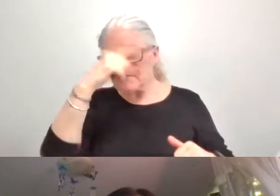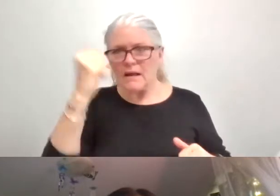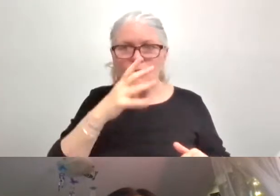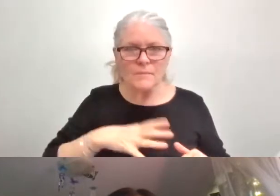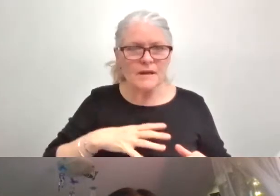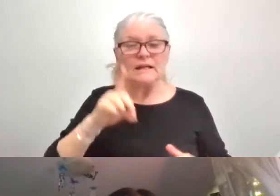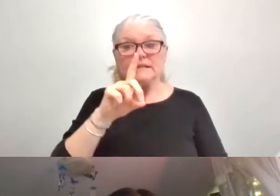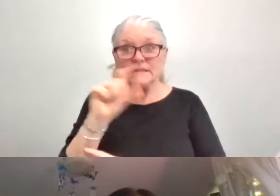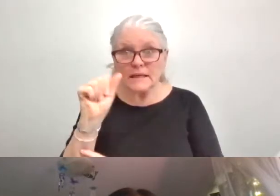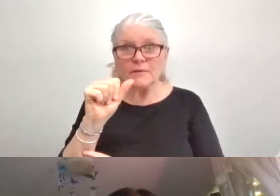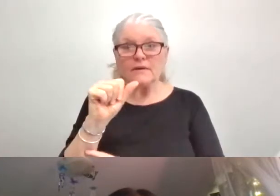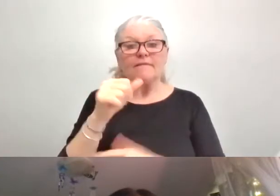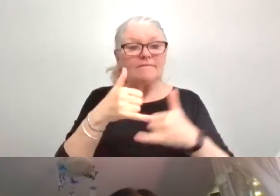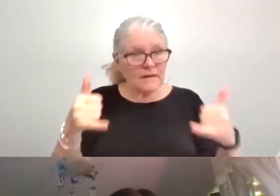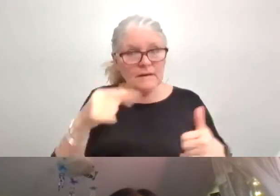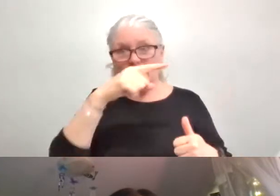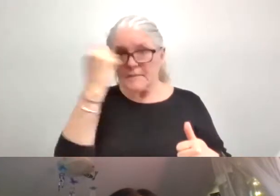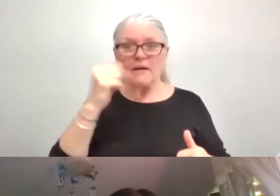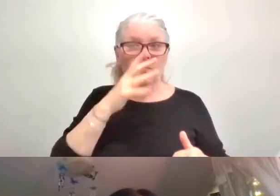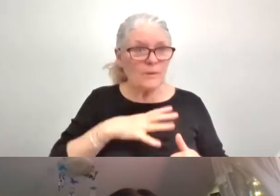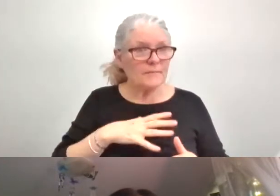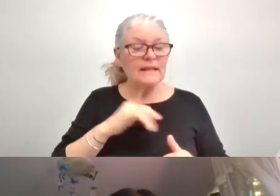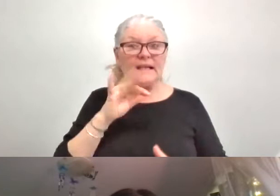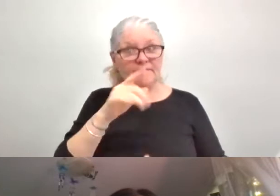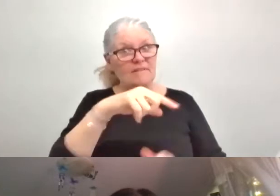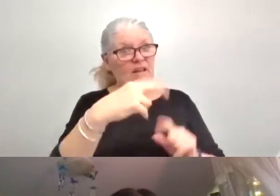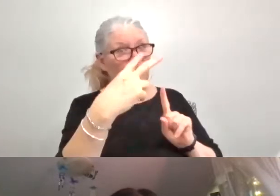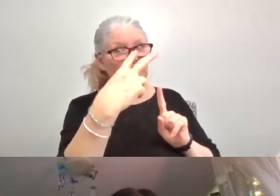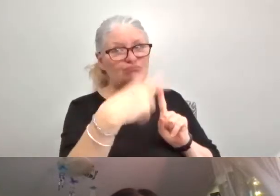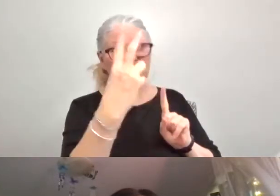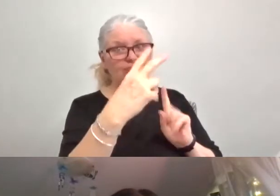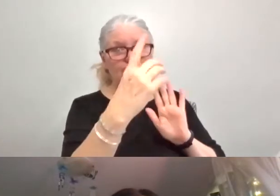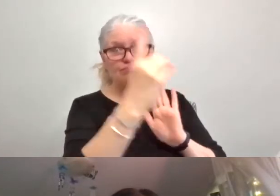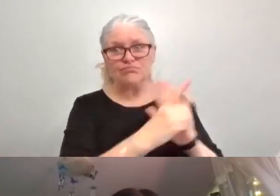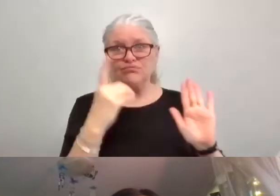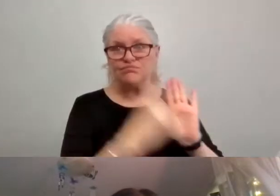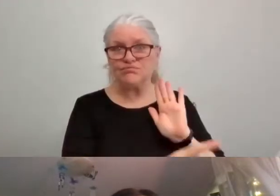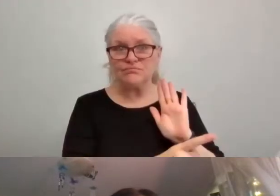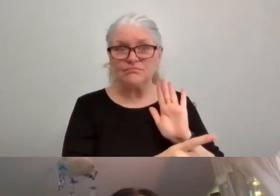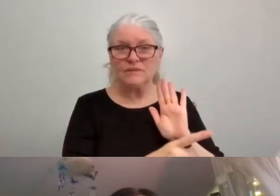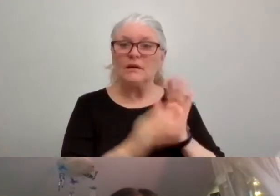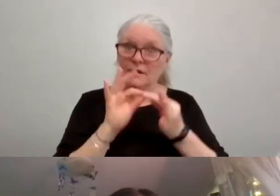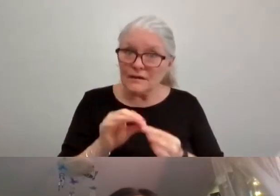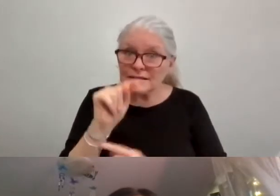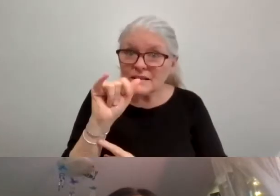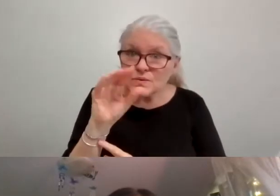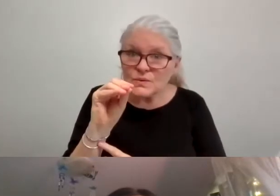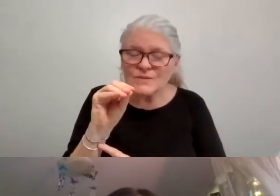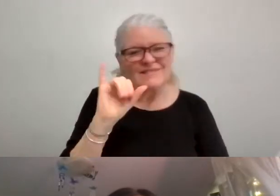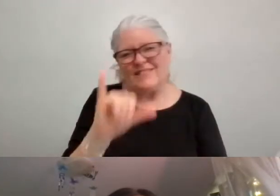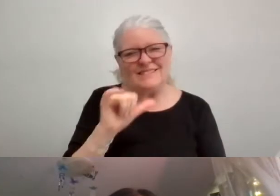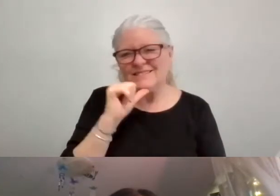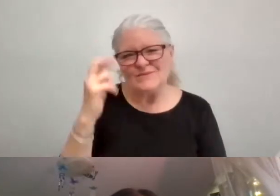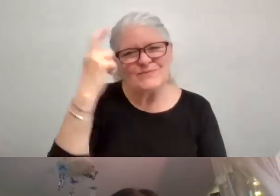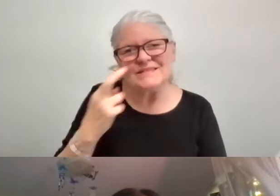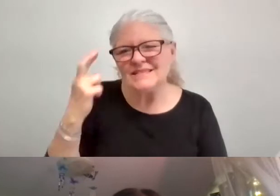woman. And if they wanna discriminate against me, it's not the tattoo that's gonna do it. You know, like it's not